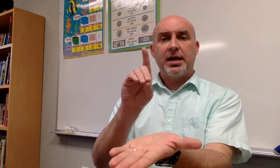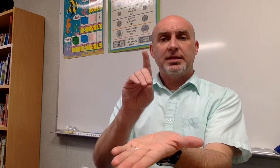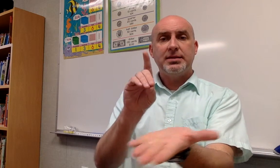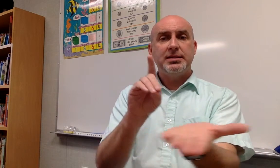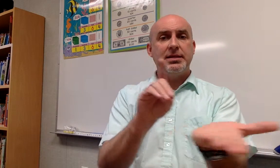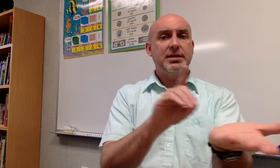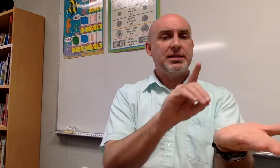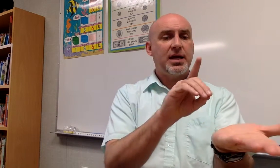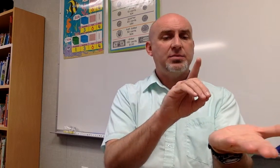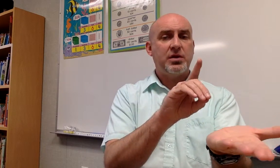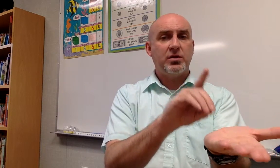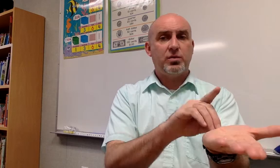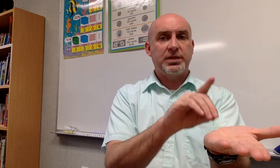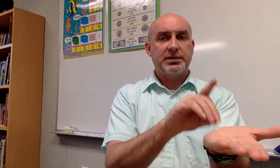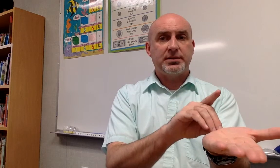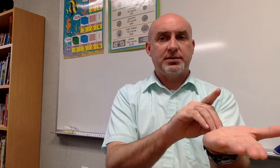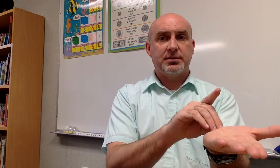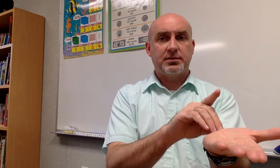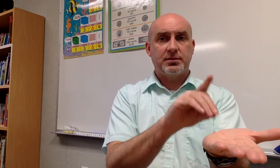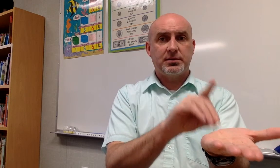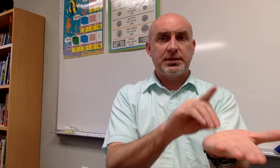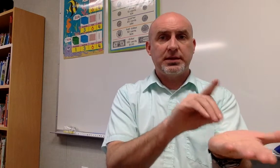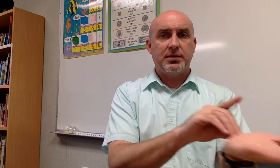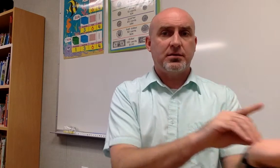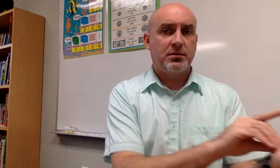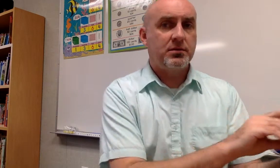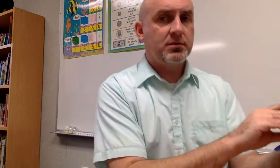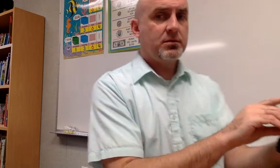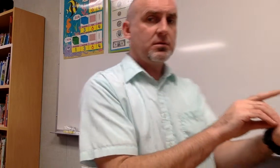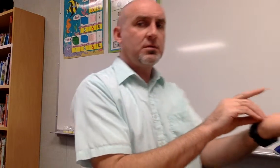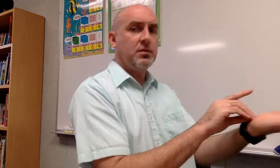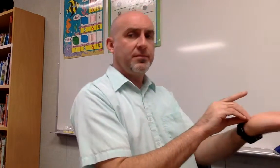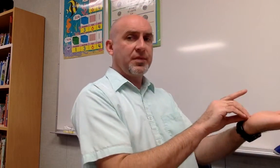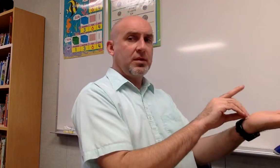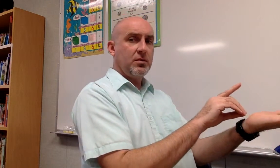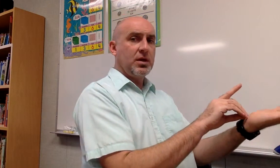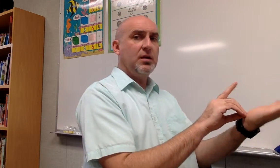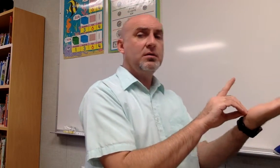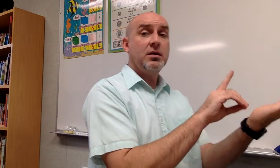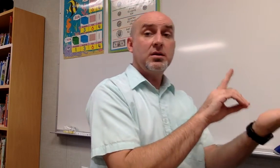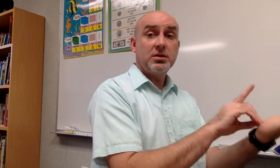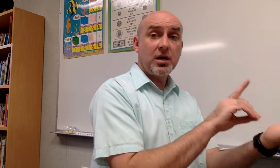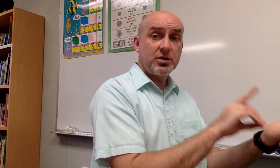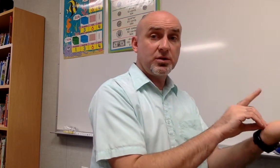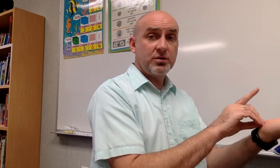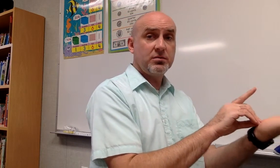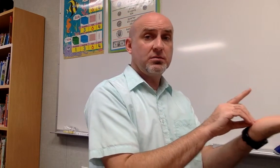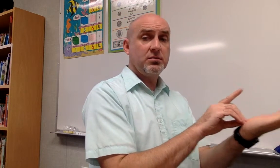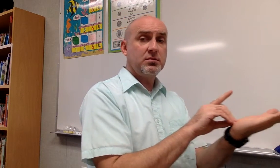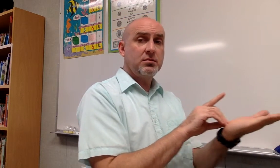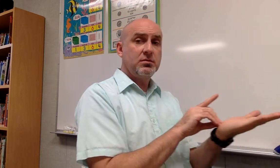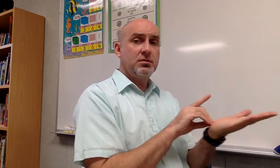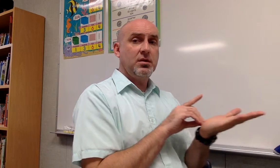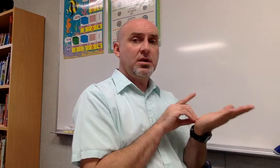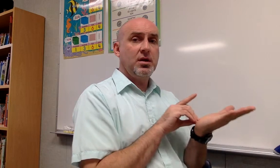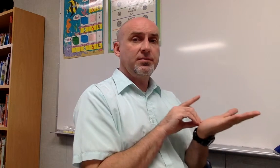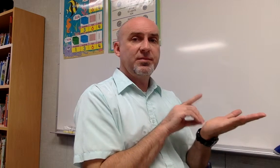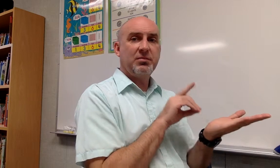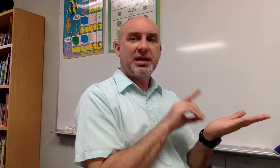the D taps on the wrist. D. Okay, doctor. Let me get back in the